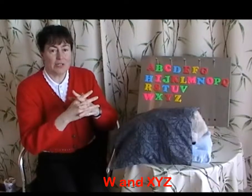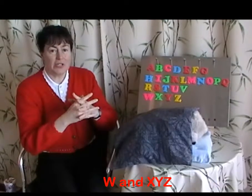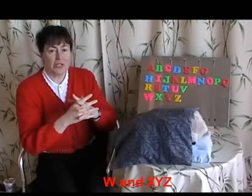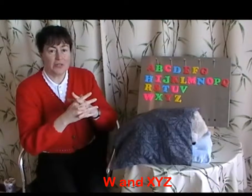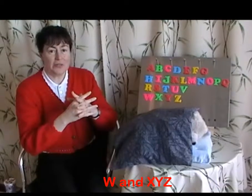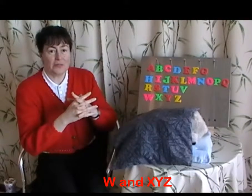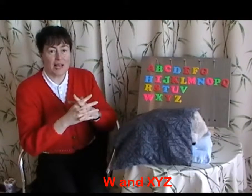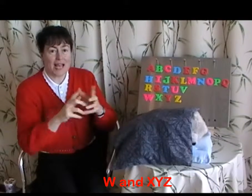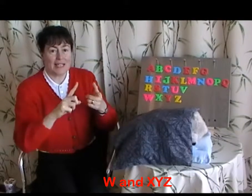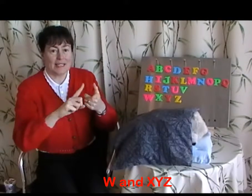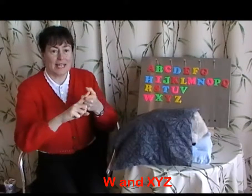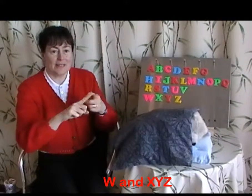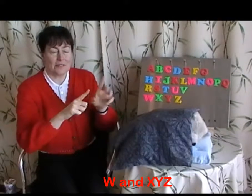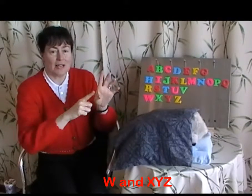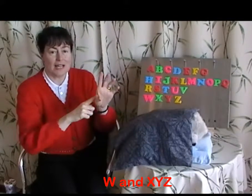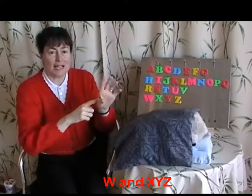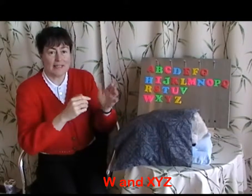W and X, Y, Z.